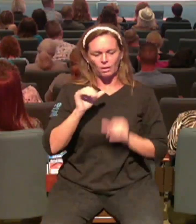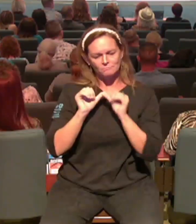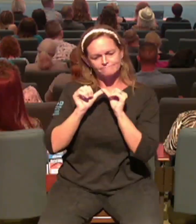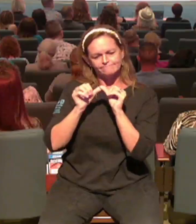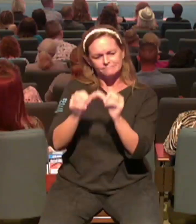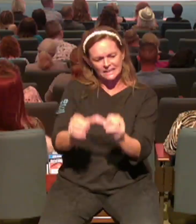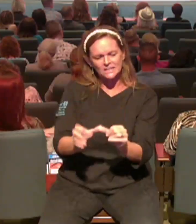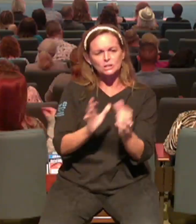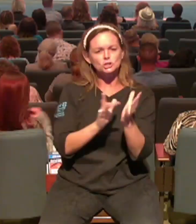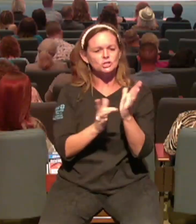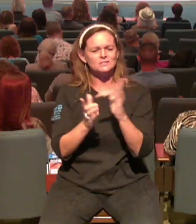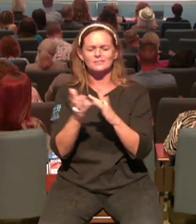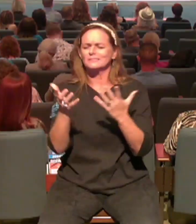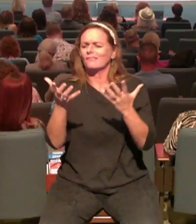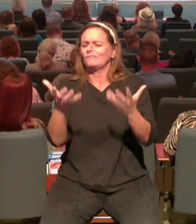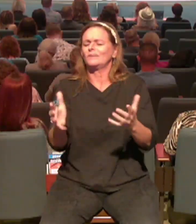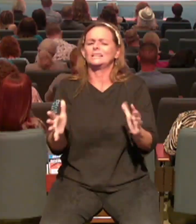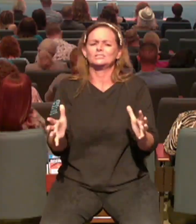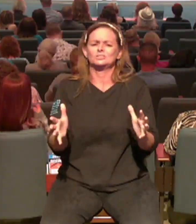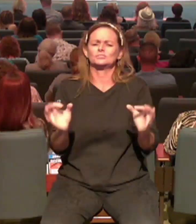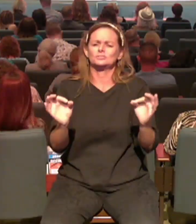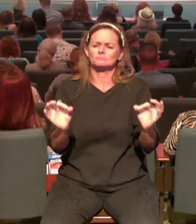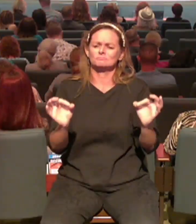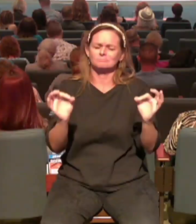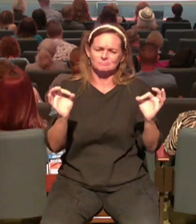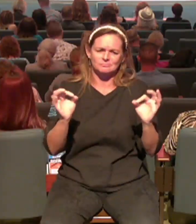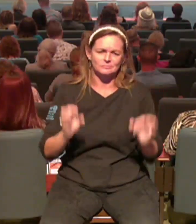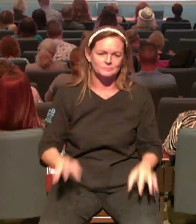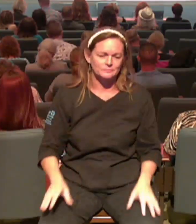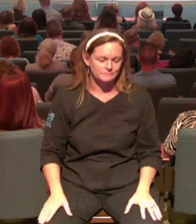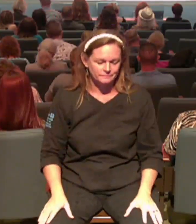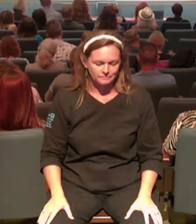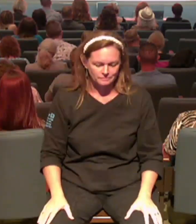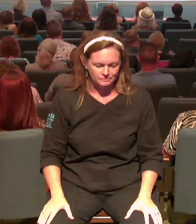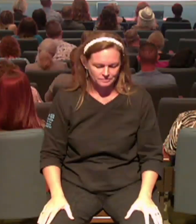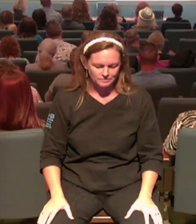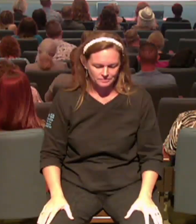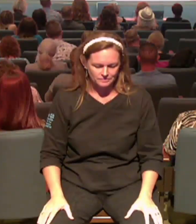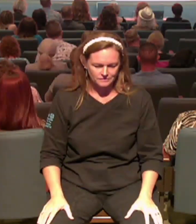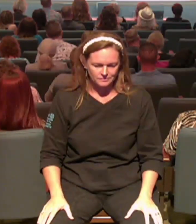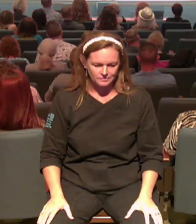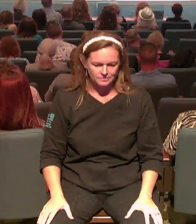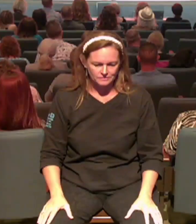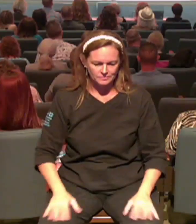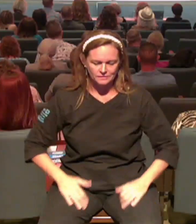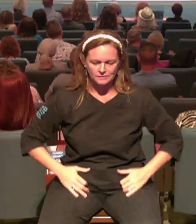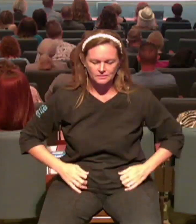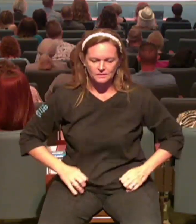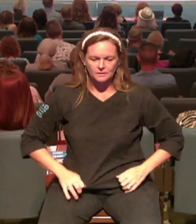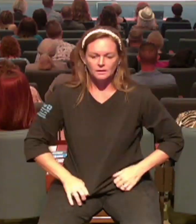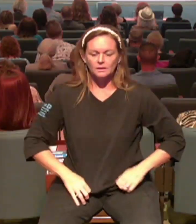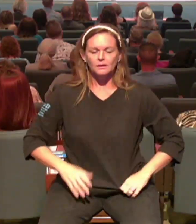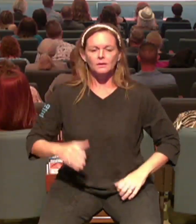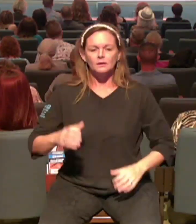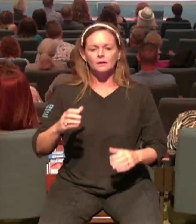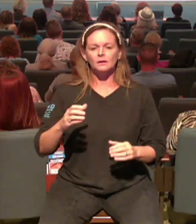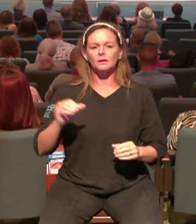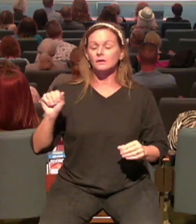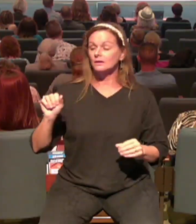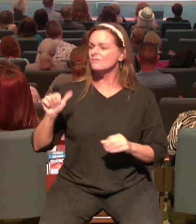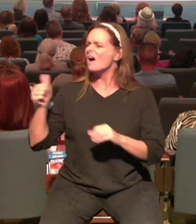Jesus has already done. Now, I'm here to tell you that if there's anything that you need to be thankful for today, if